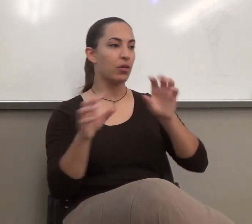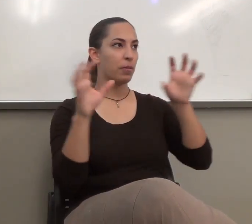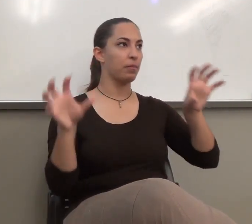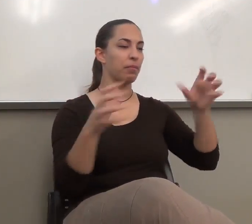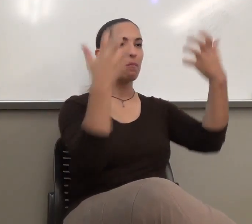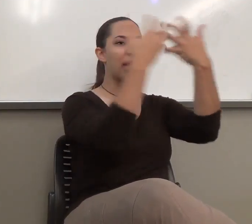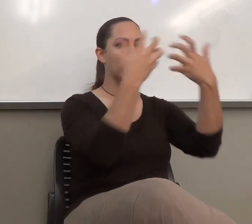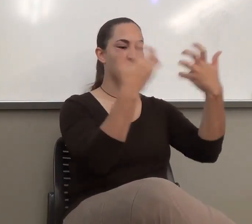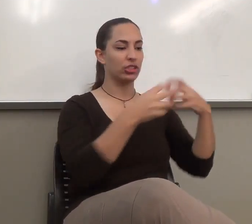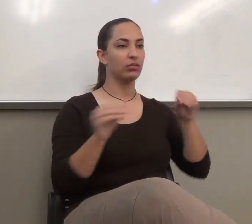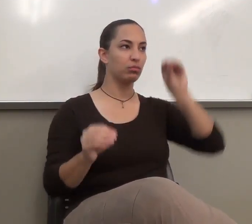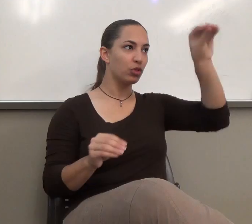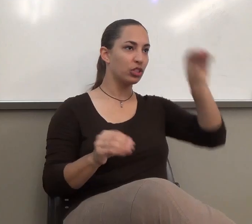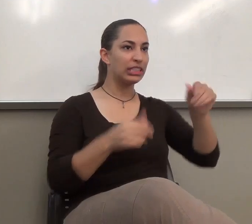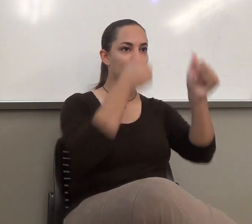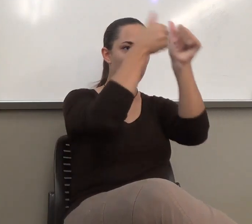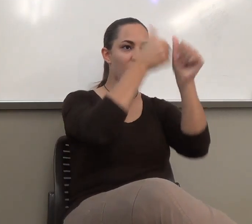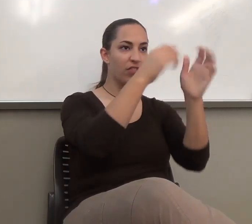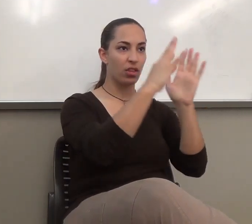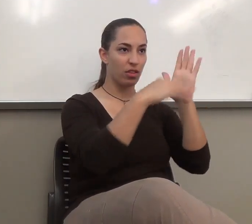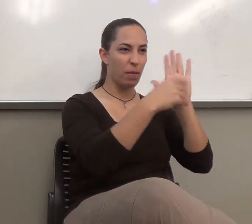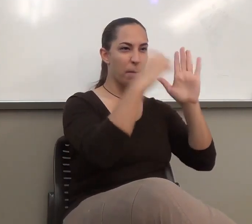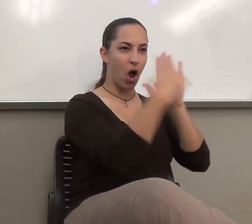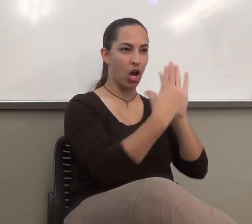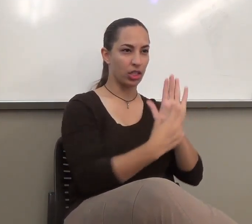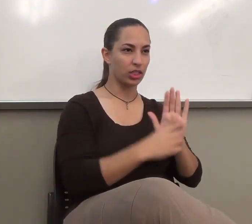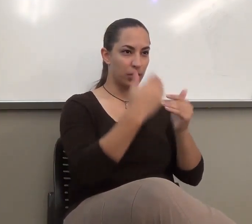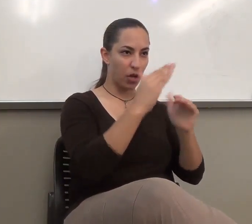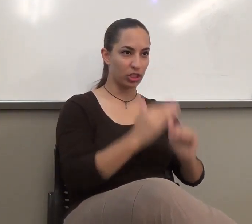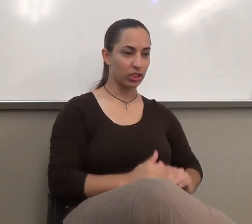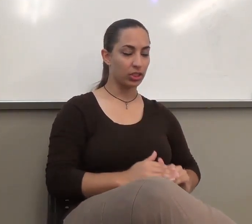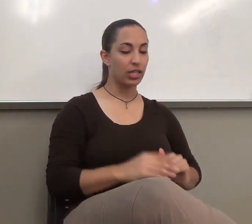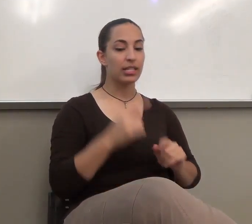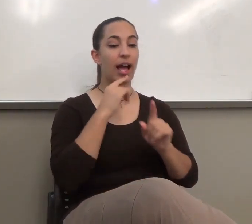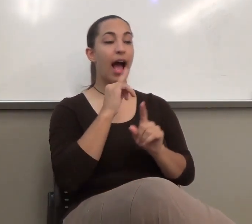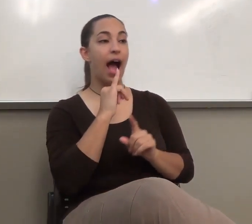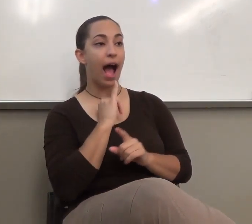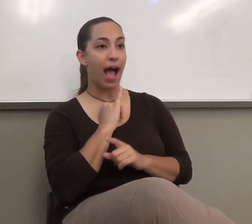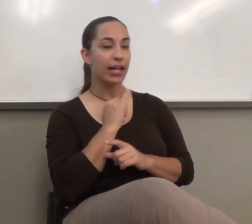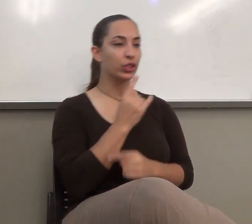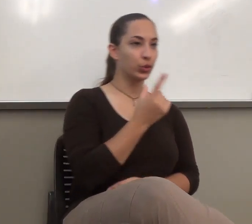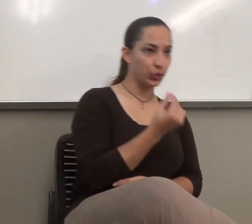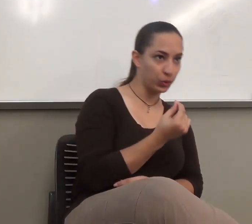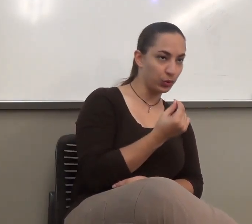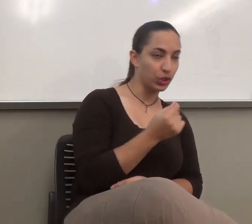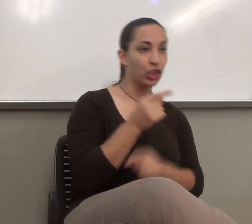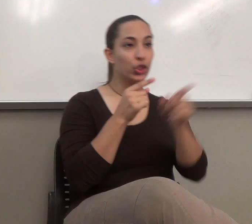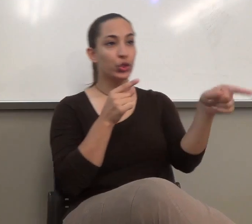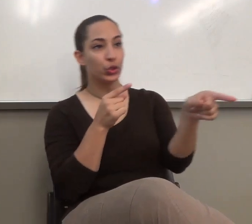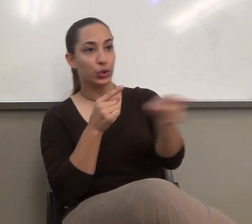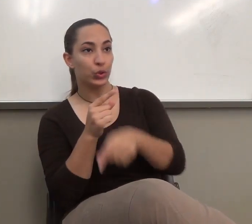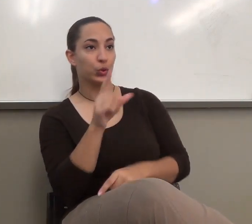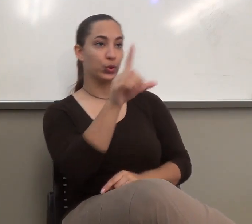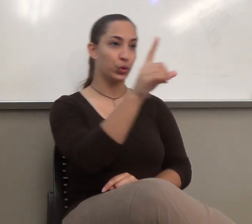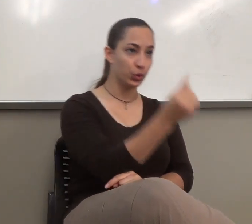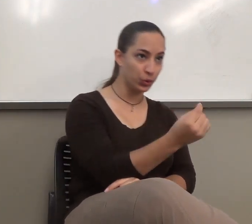So what do we say here? I do, you do, okay? He did. All right,